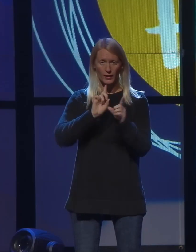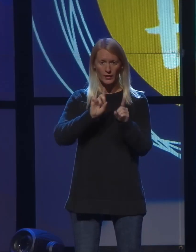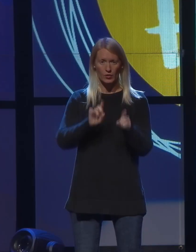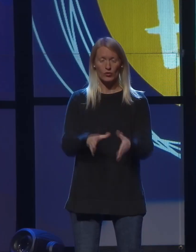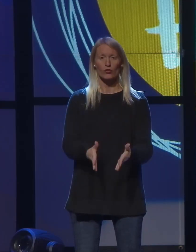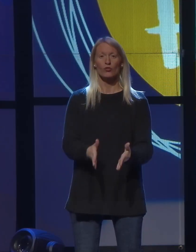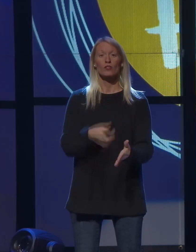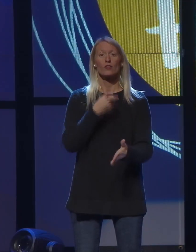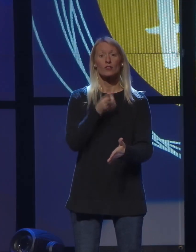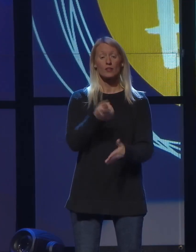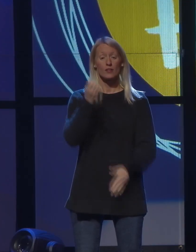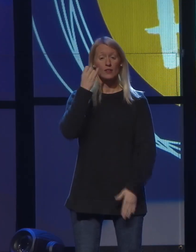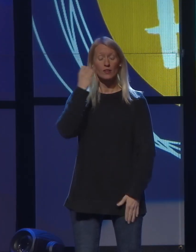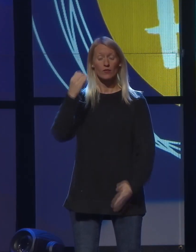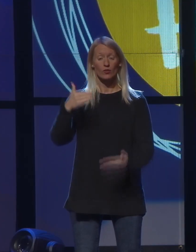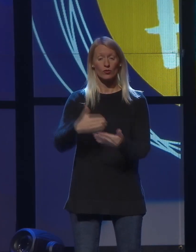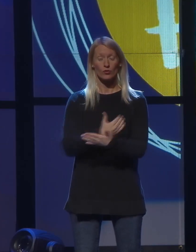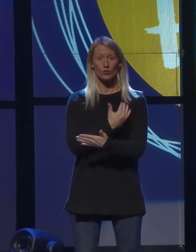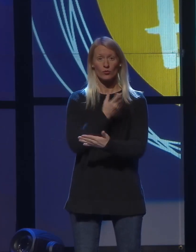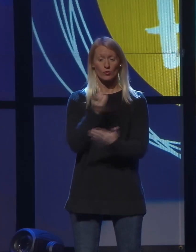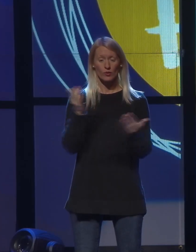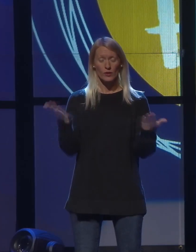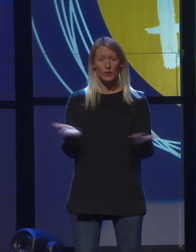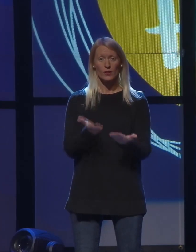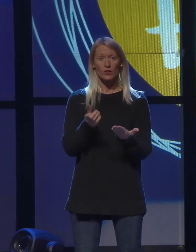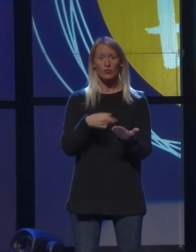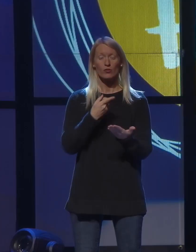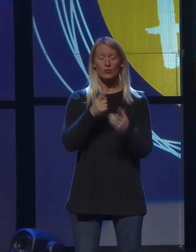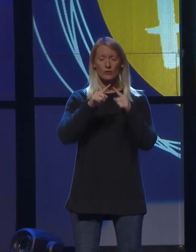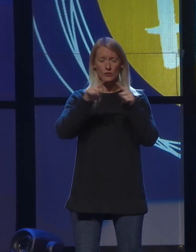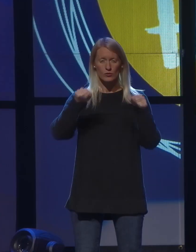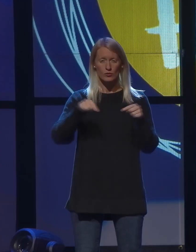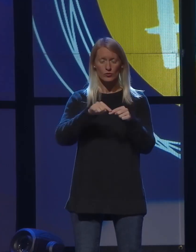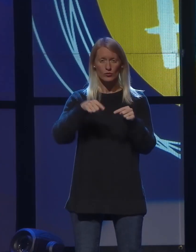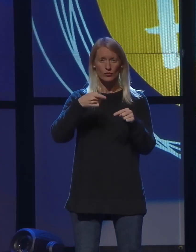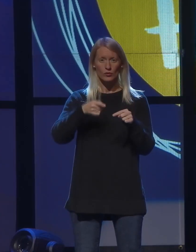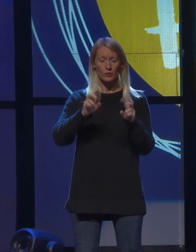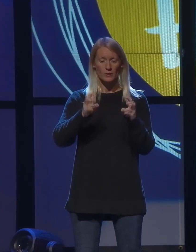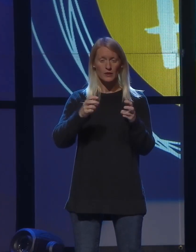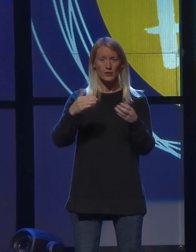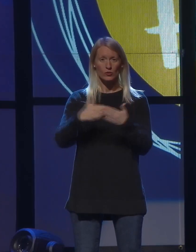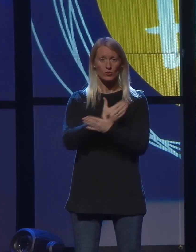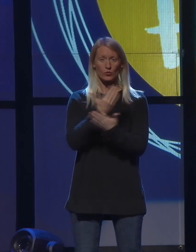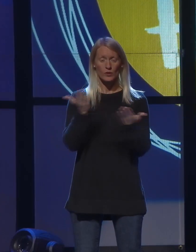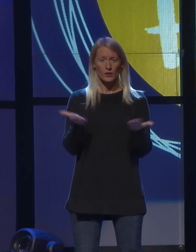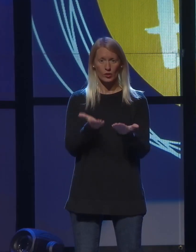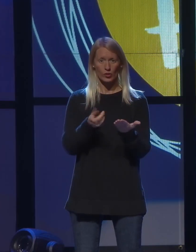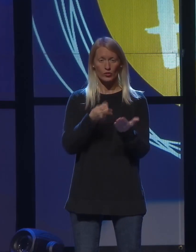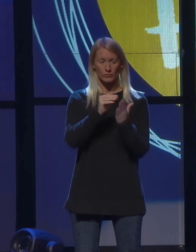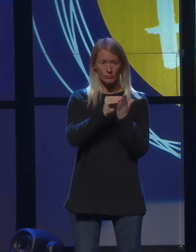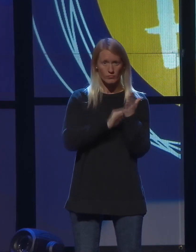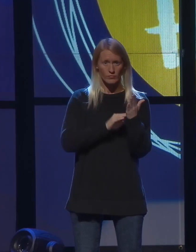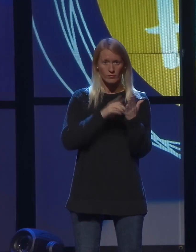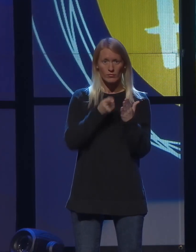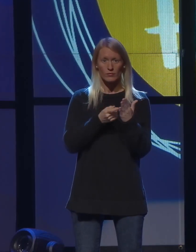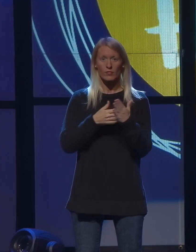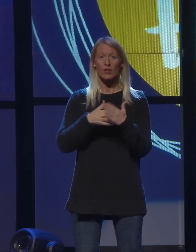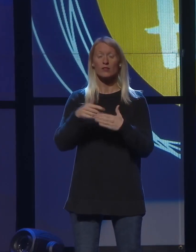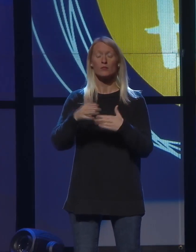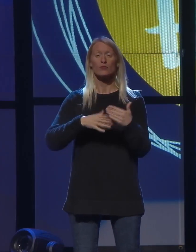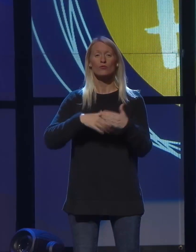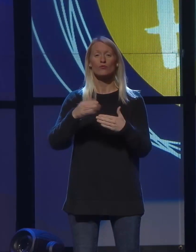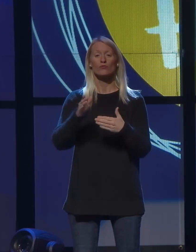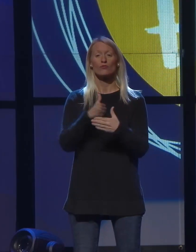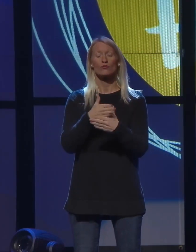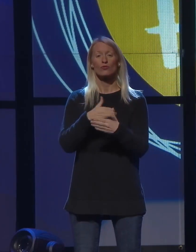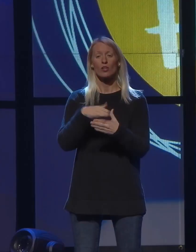here, please check the box new here and fill out as much as you feel comfortable sharing. You want to hang on to that